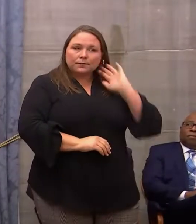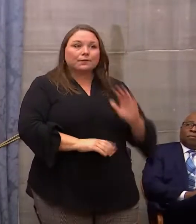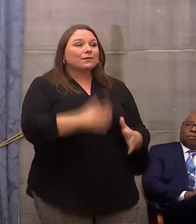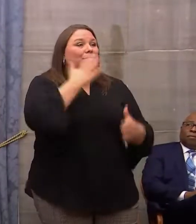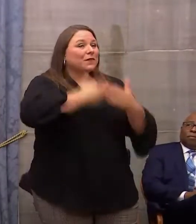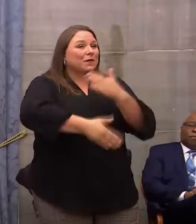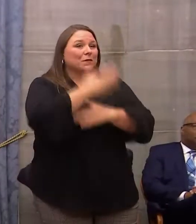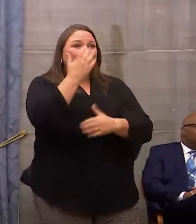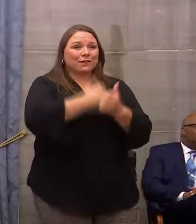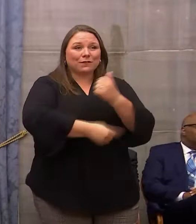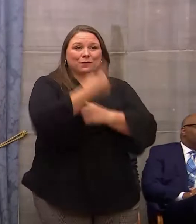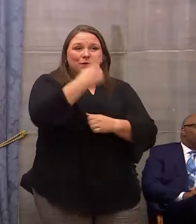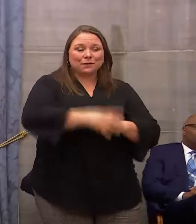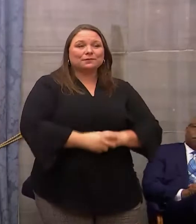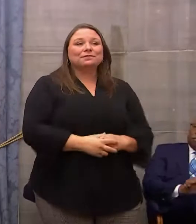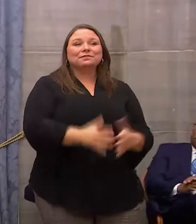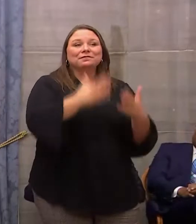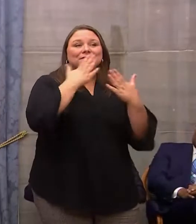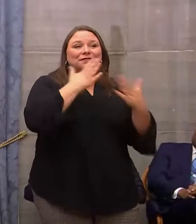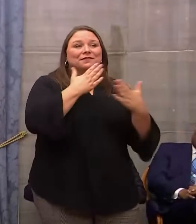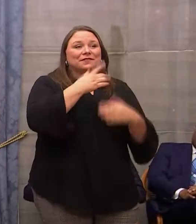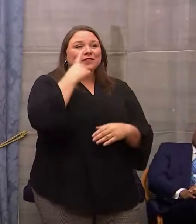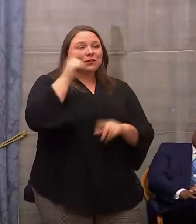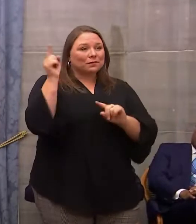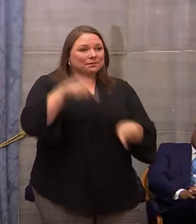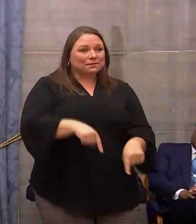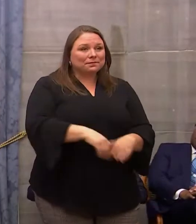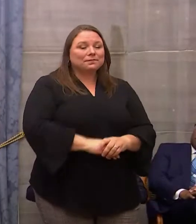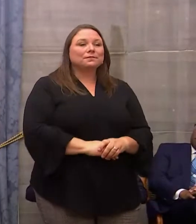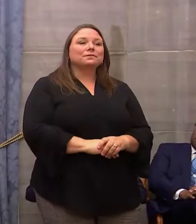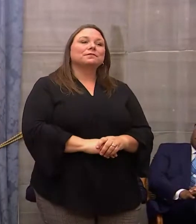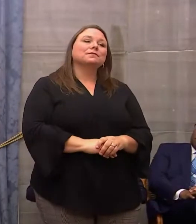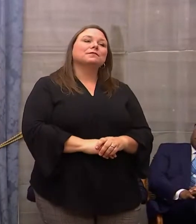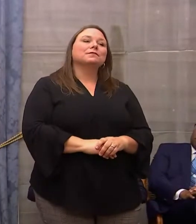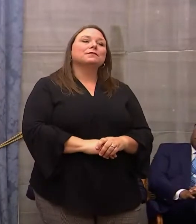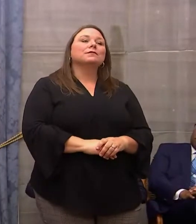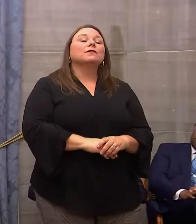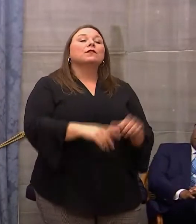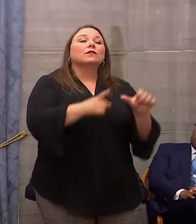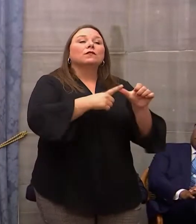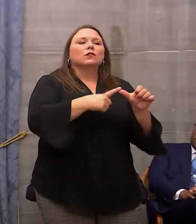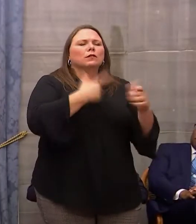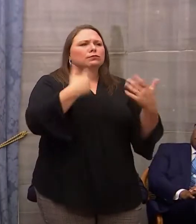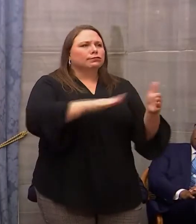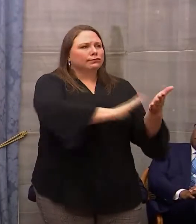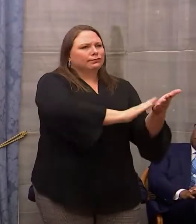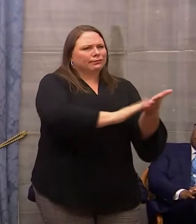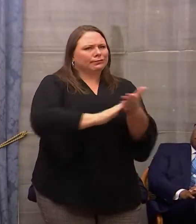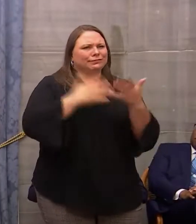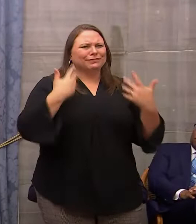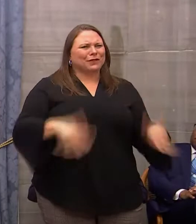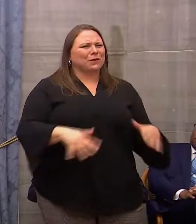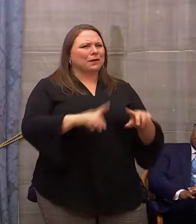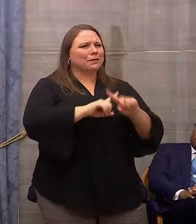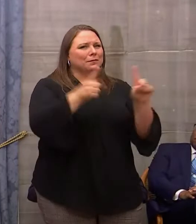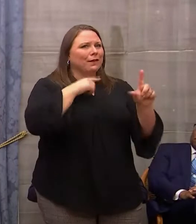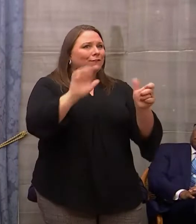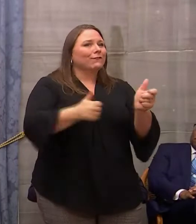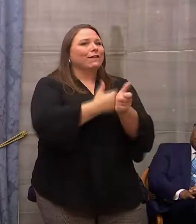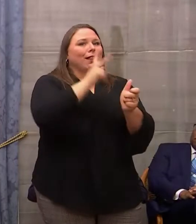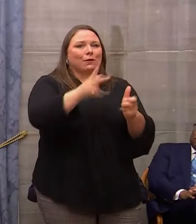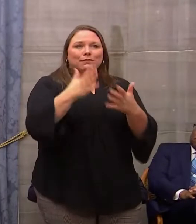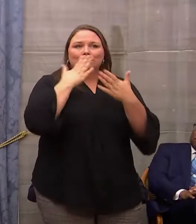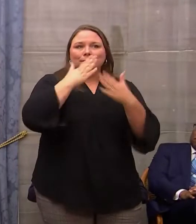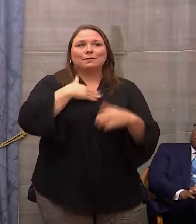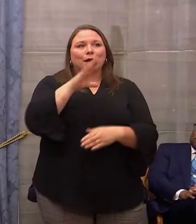Well, good morning, everyone. Thank you for being here. First of all, I know a lot of accolades have gone out already, but I want to follow up and